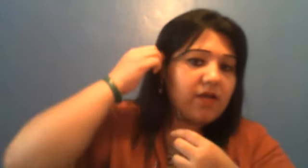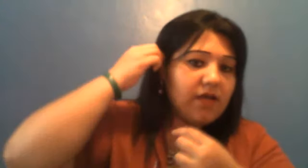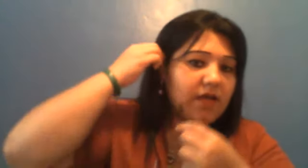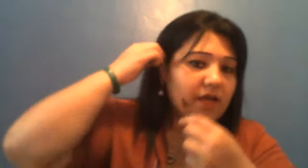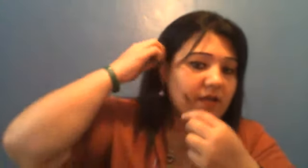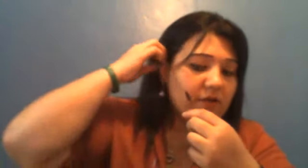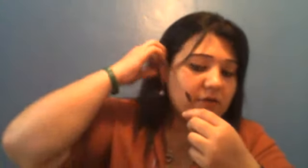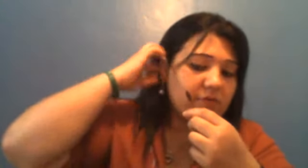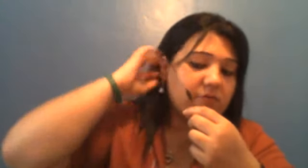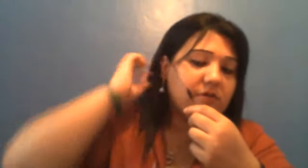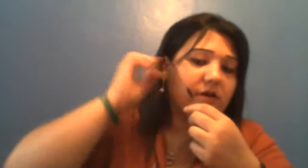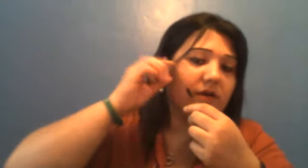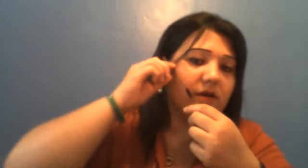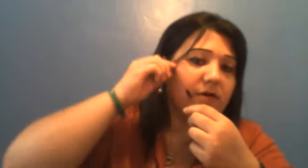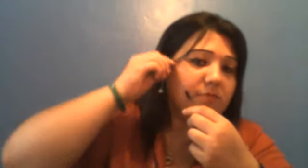Hello, um,